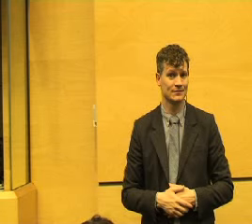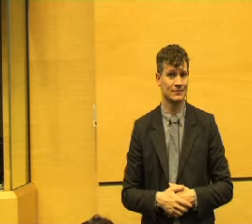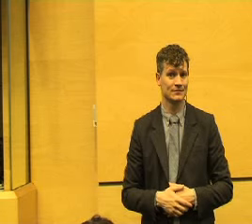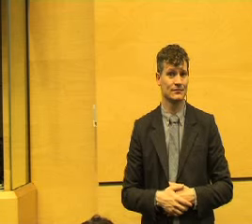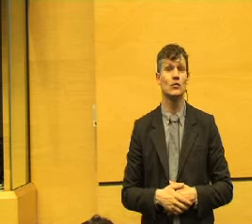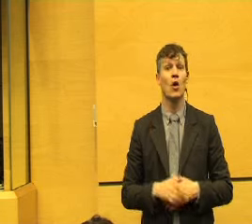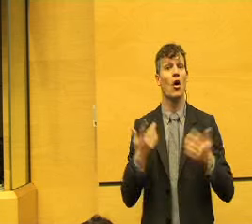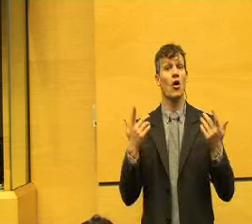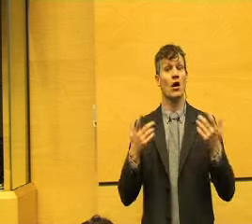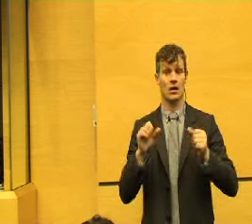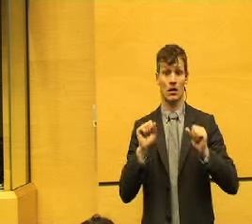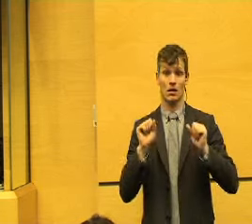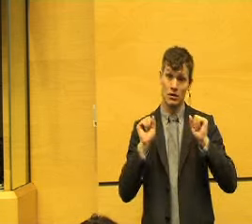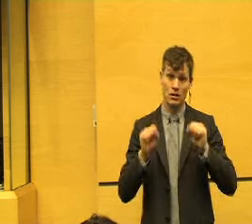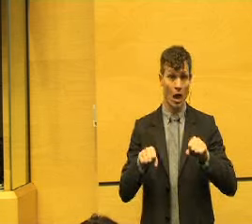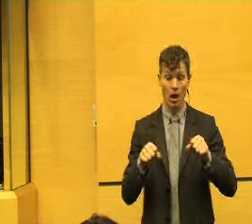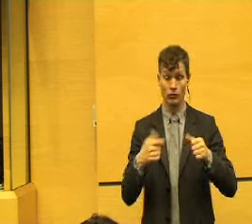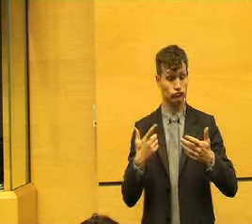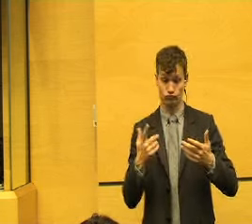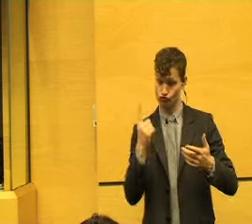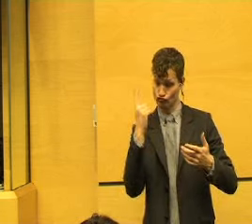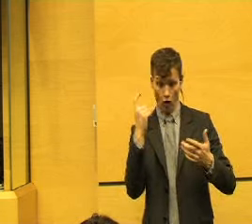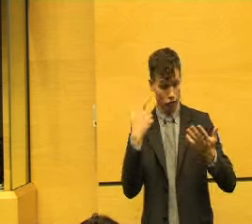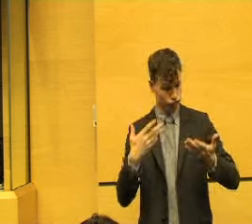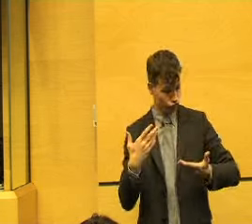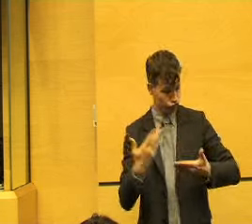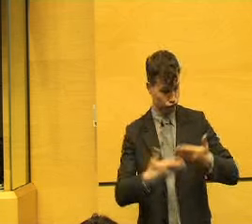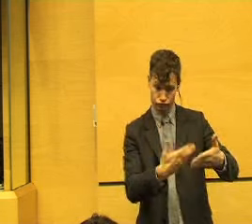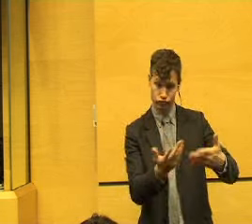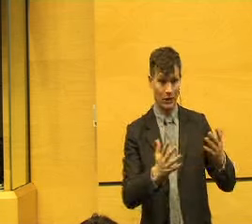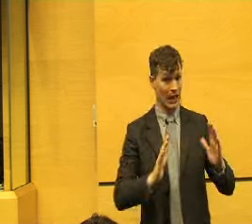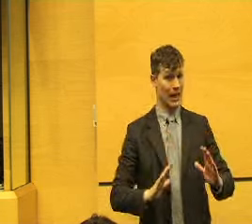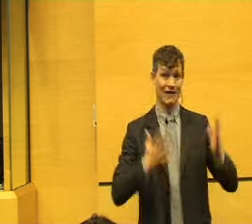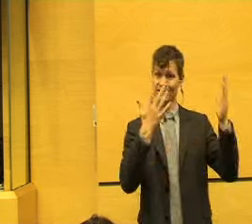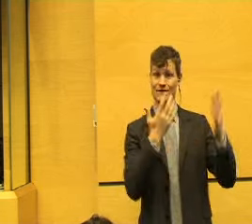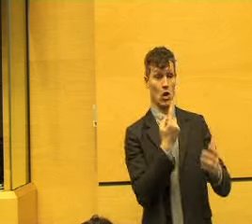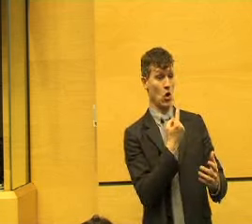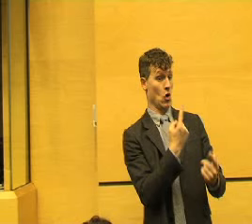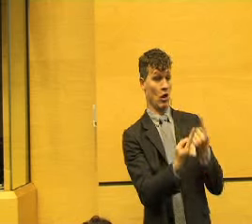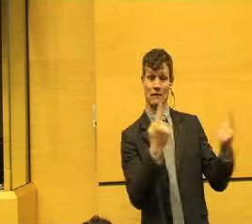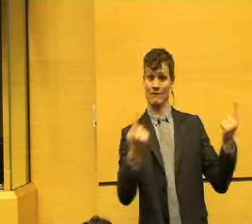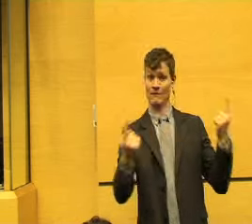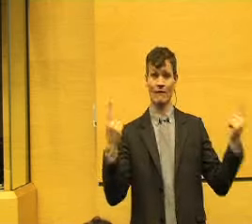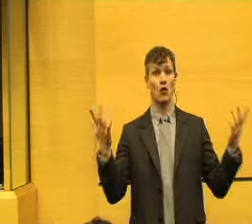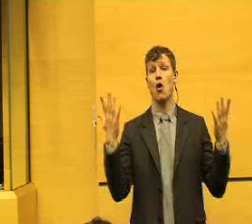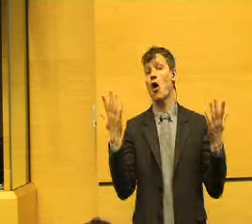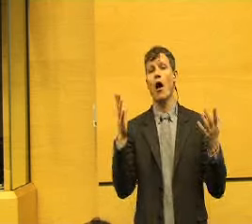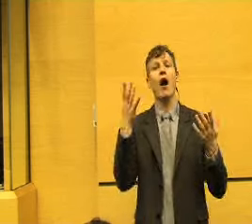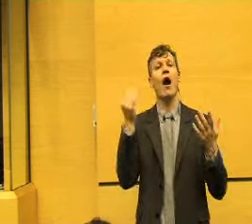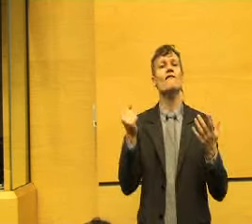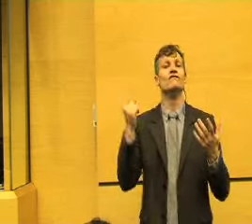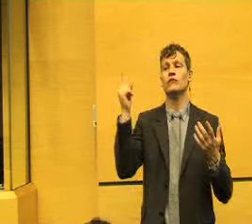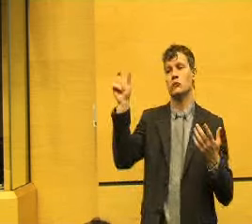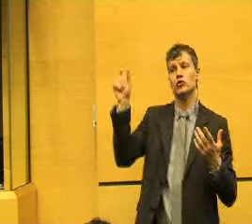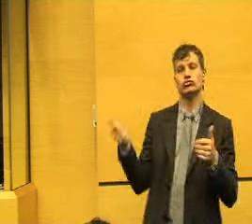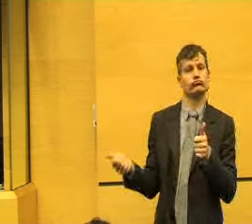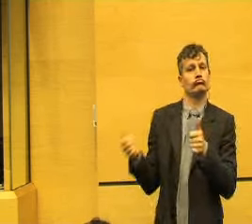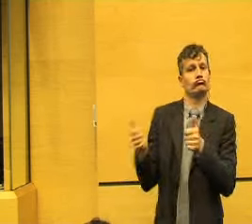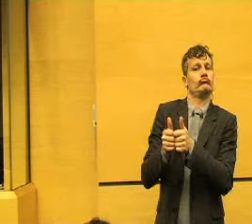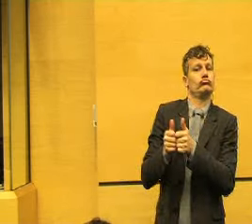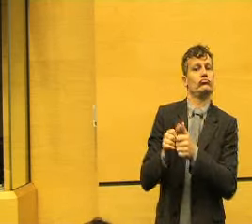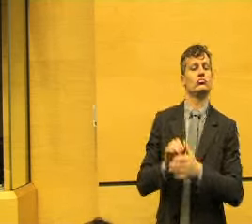themselves or with an assistant. In addition, the Department of Empowerment of Persons with